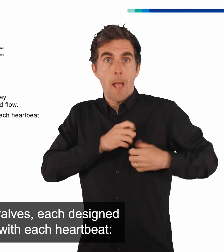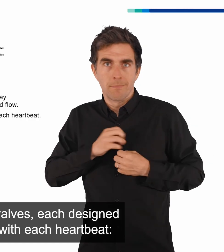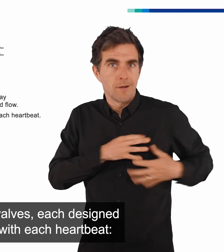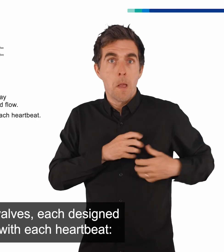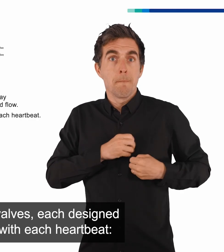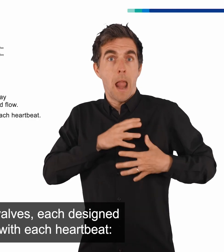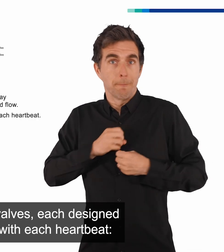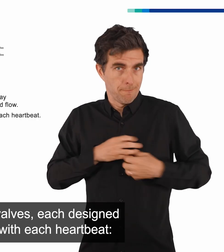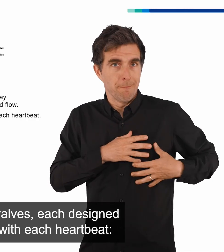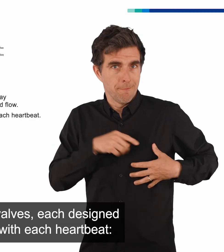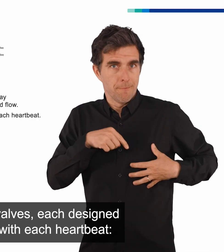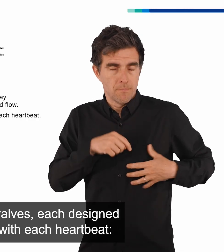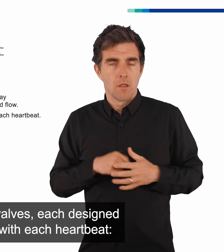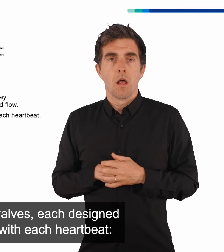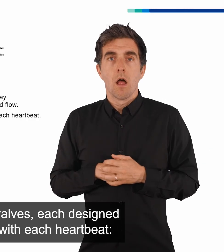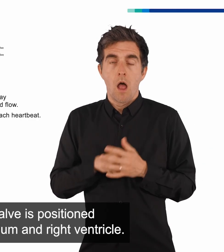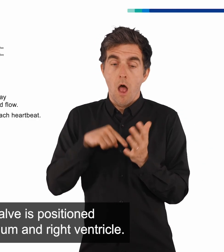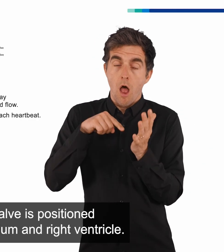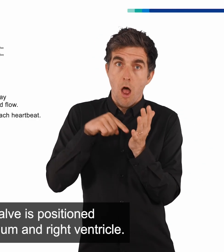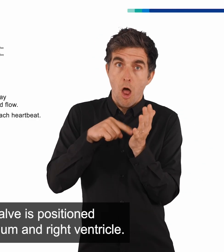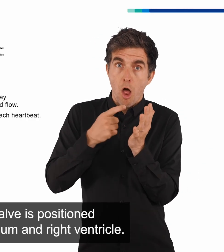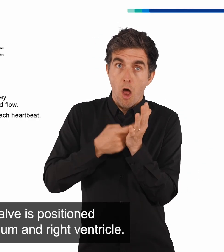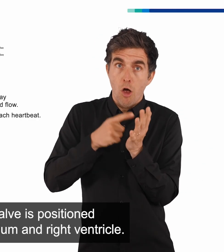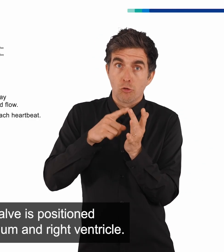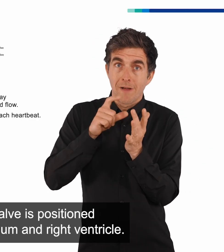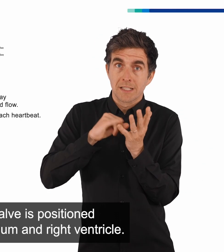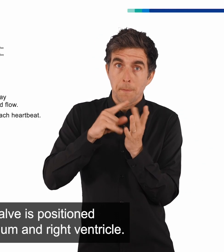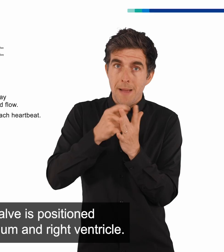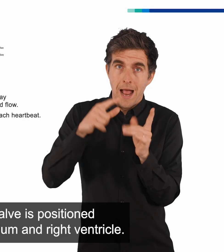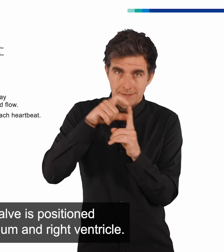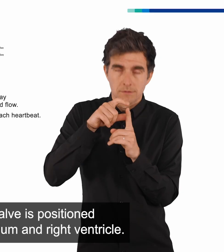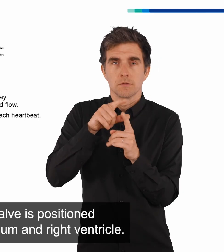between the left ventricle and the aorta artery.